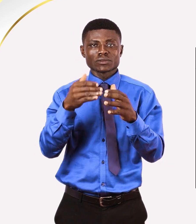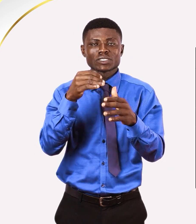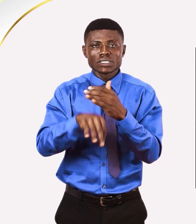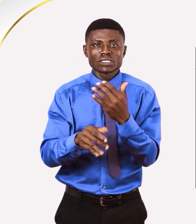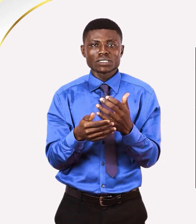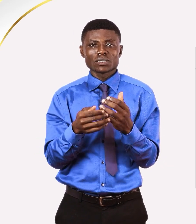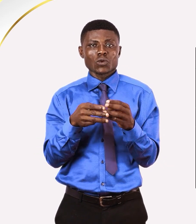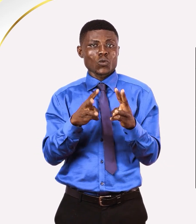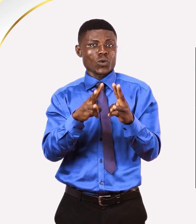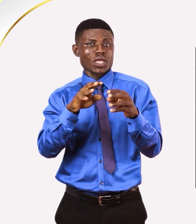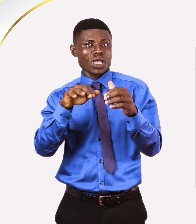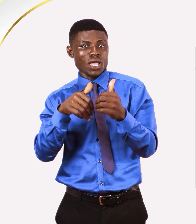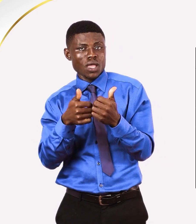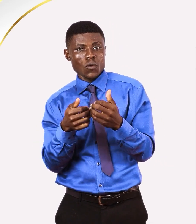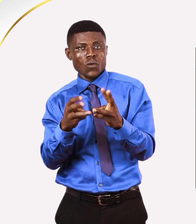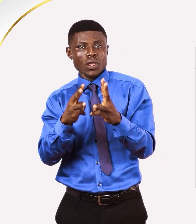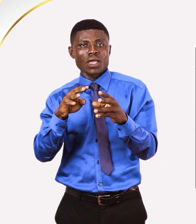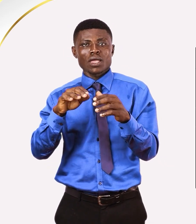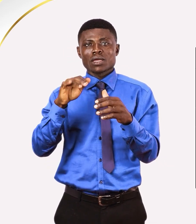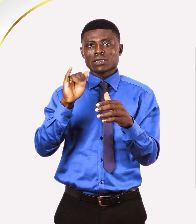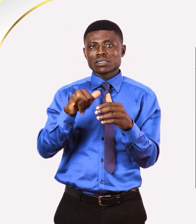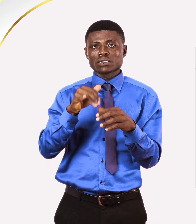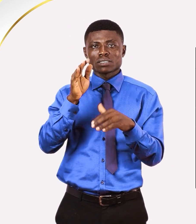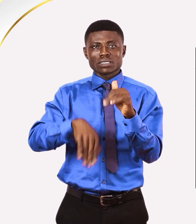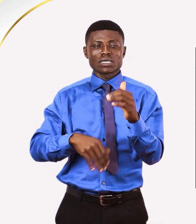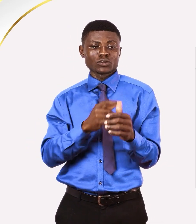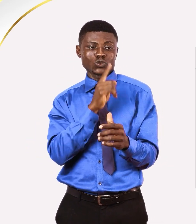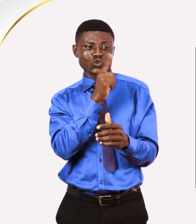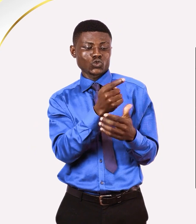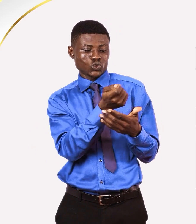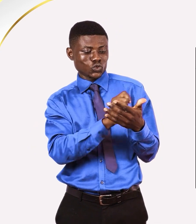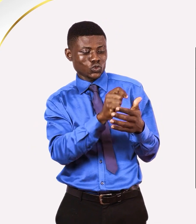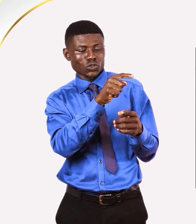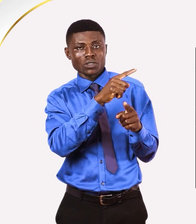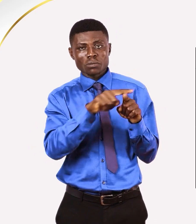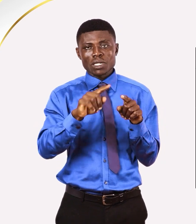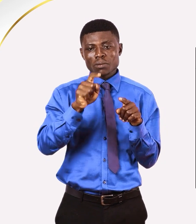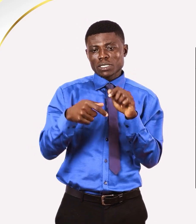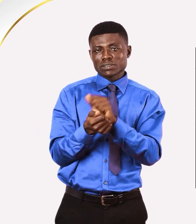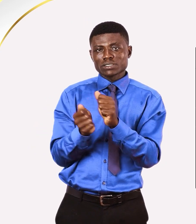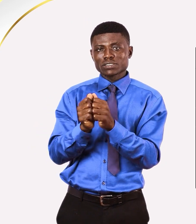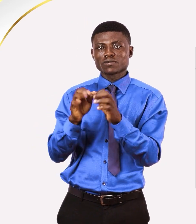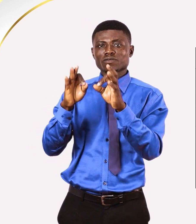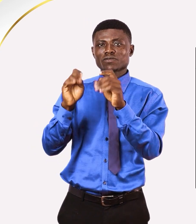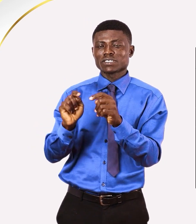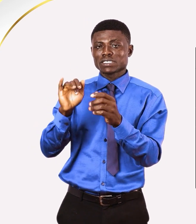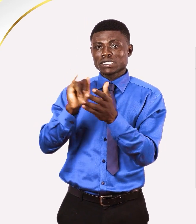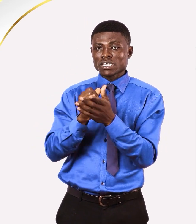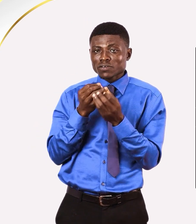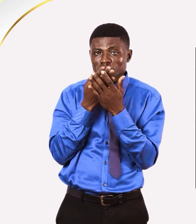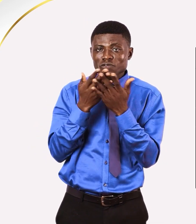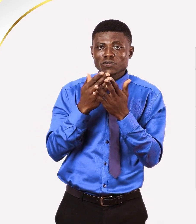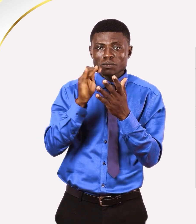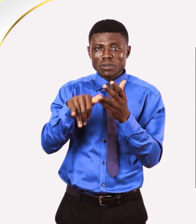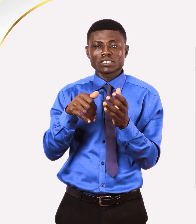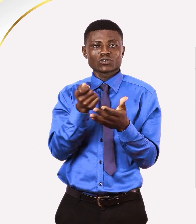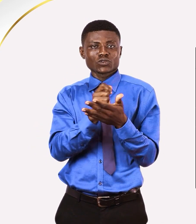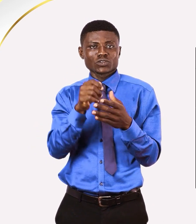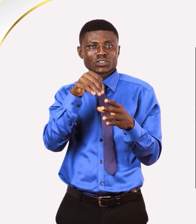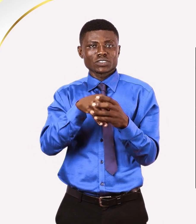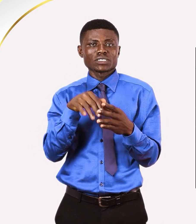be provided in a medium or format other than the original medium or format in which the